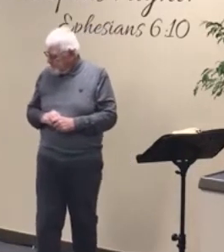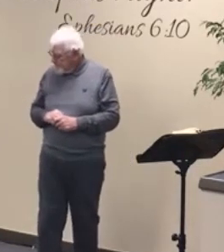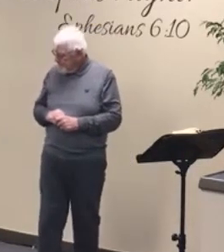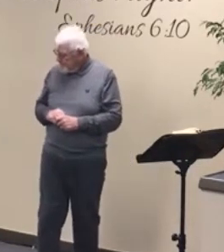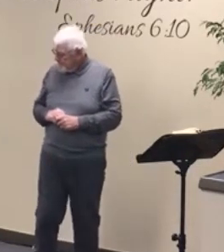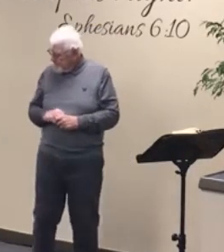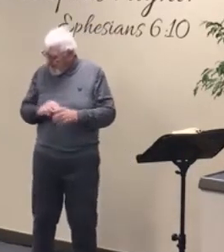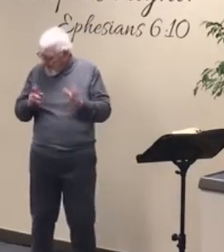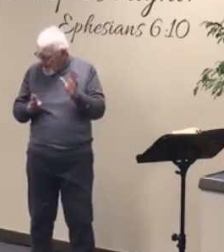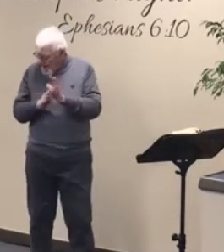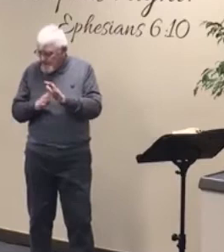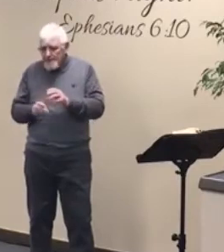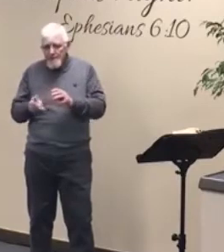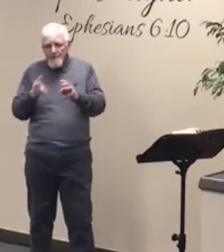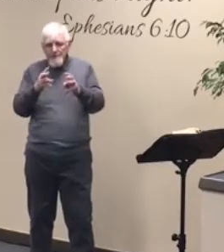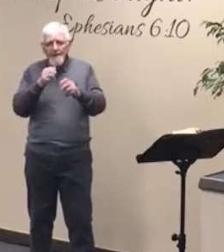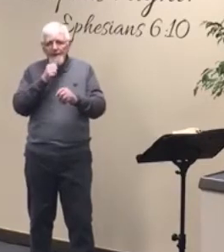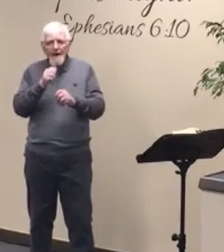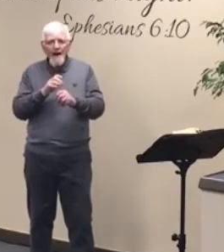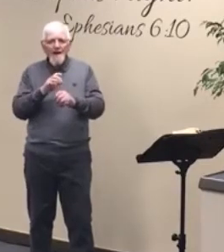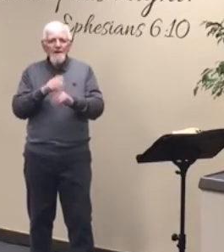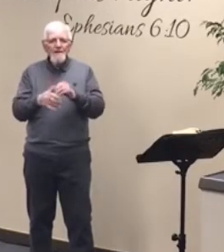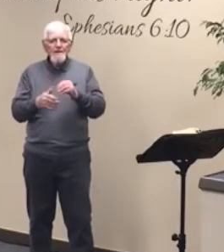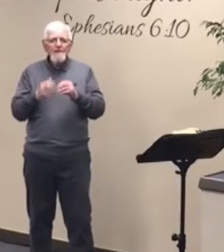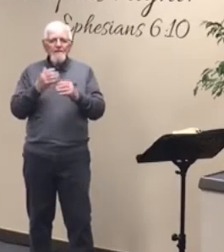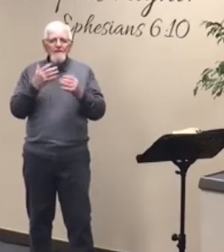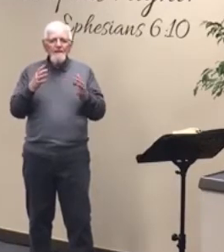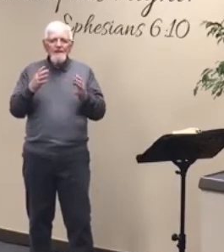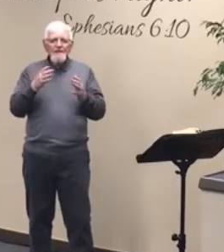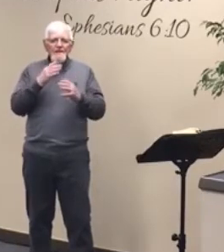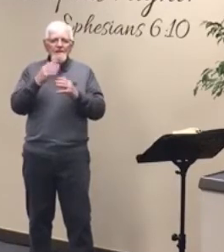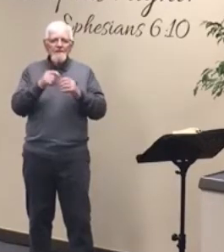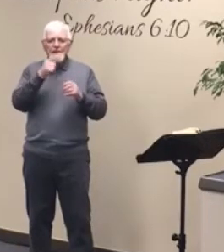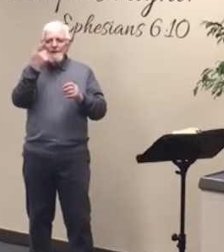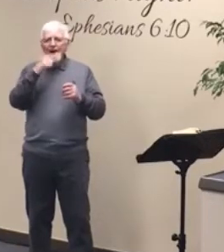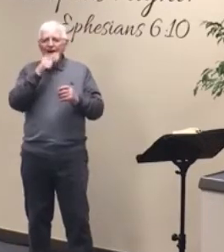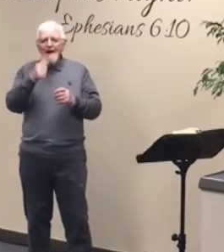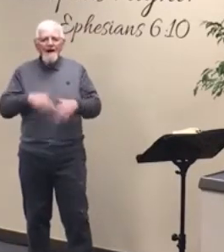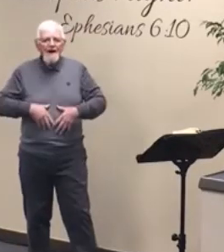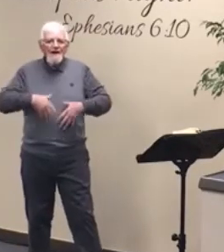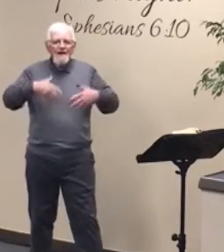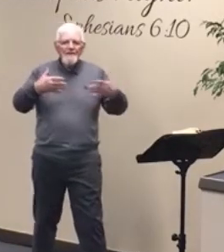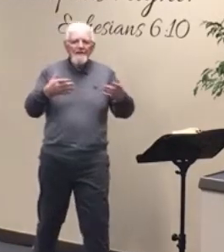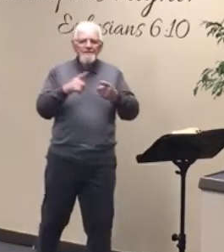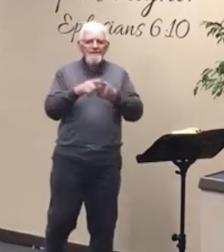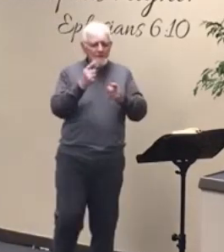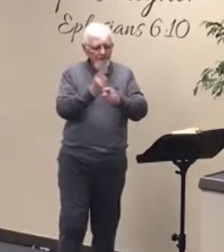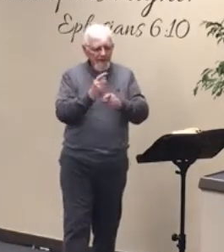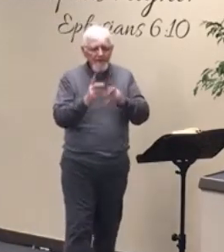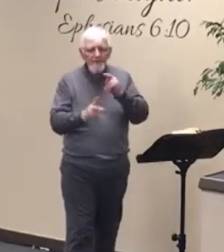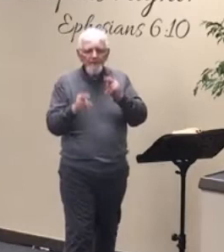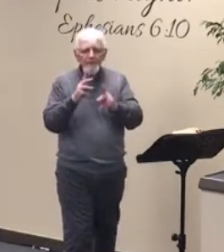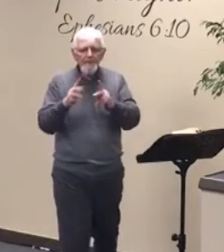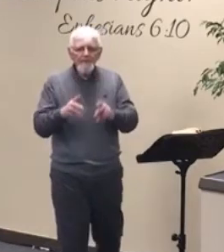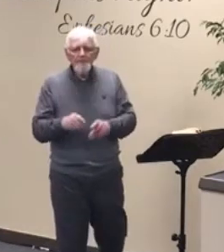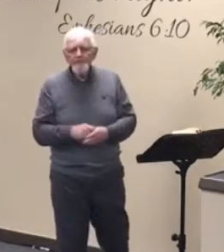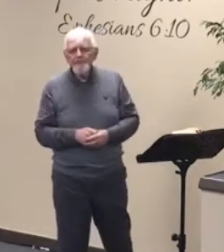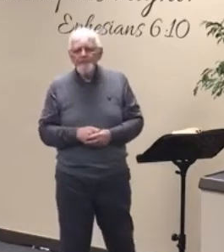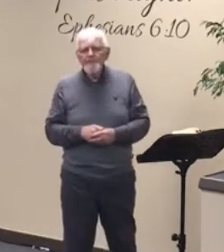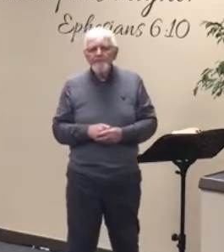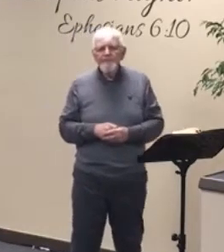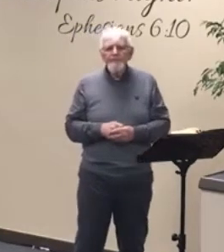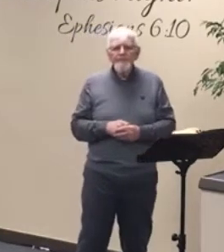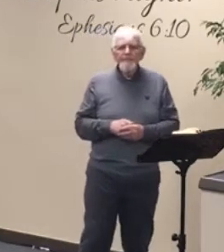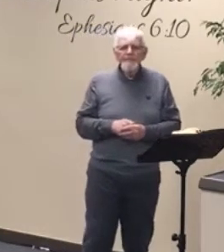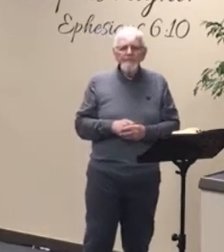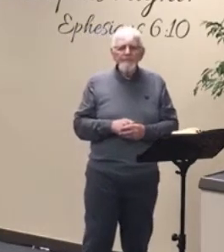You know, the humbling process will not be completed here because they have not confessed to the right people. You can confess it to God, but